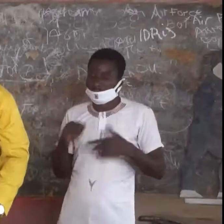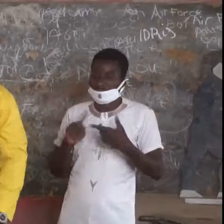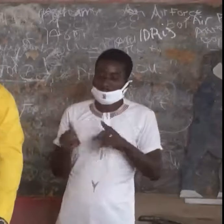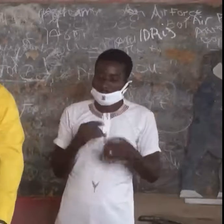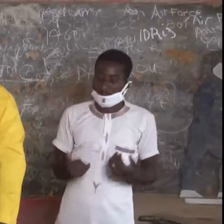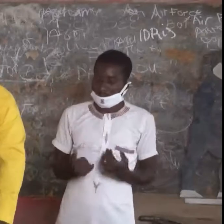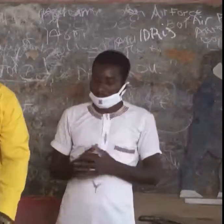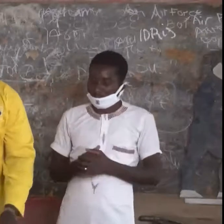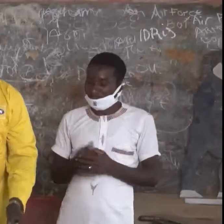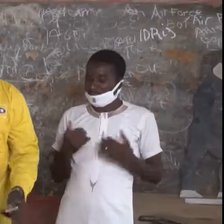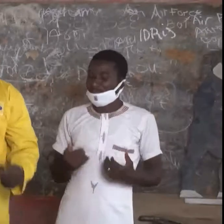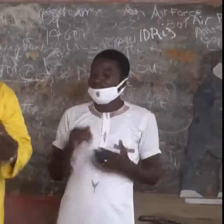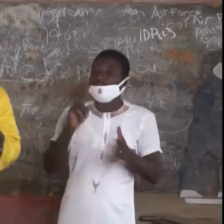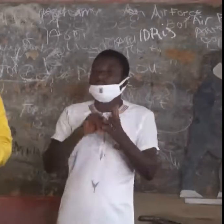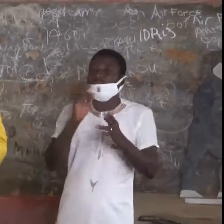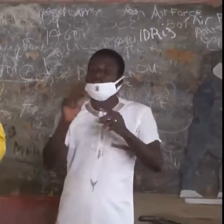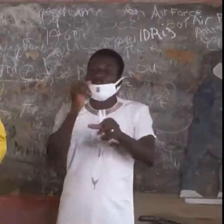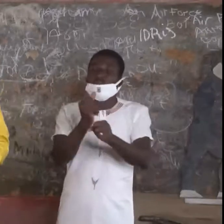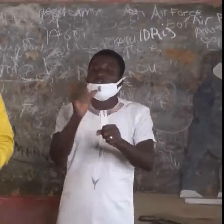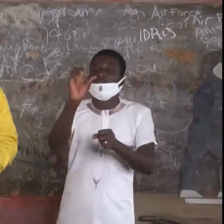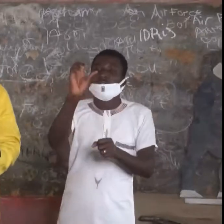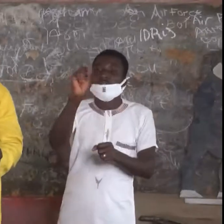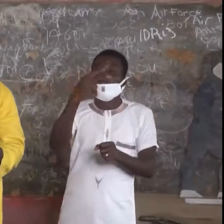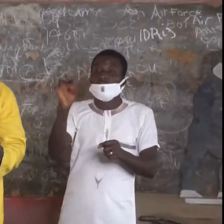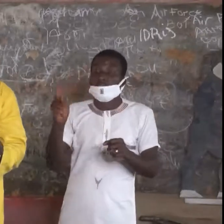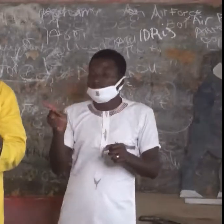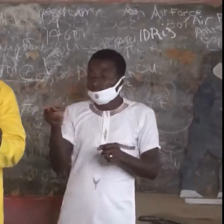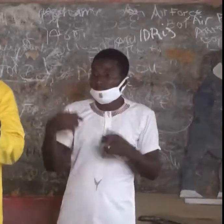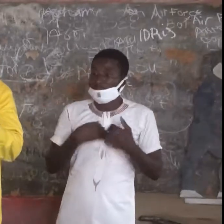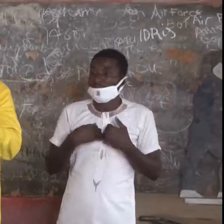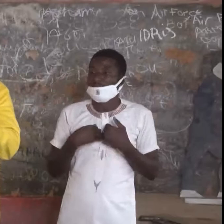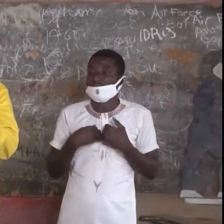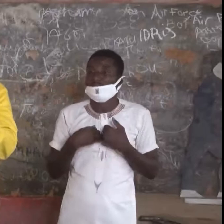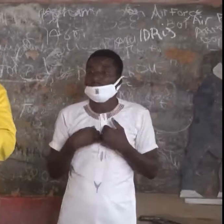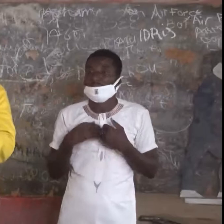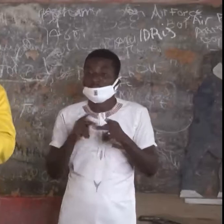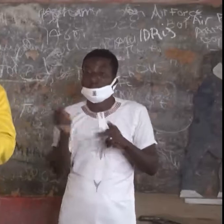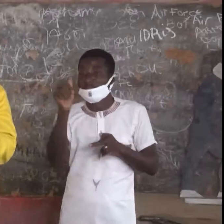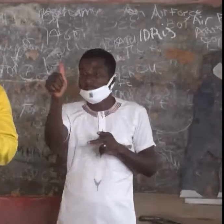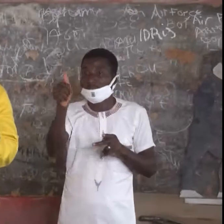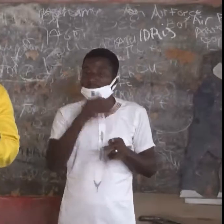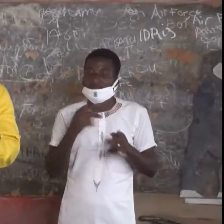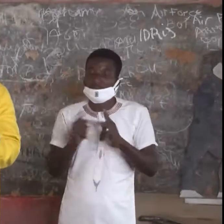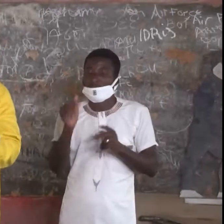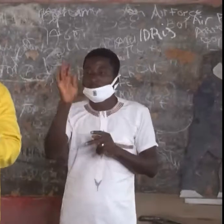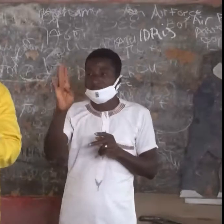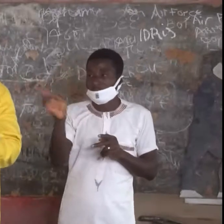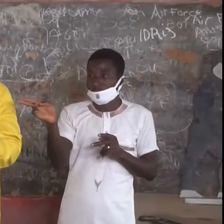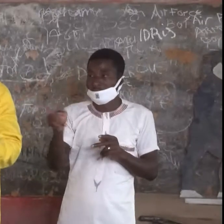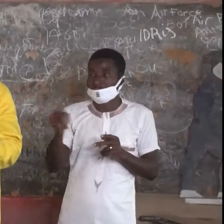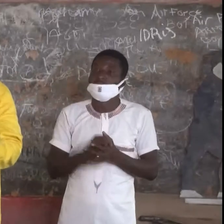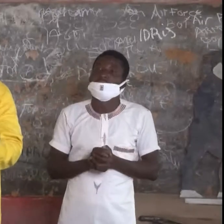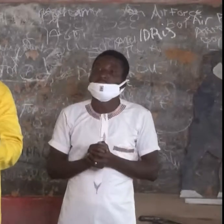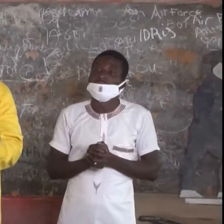the workpiece. Now, this is the workpiece. We have part A and part B.